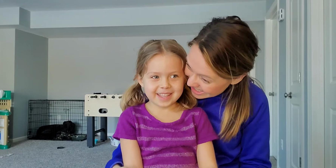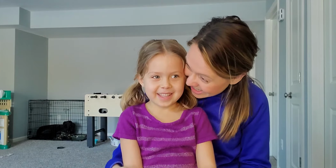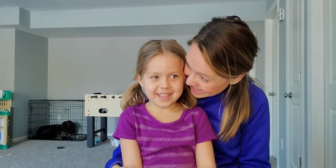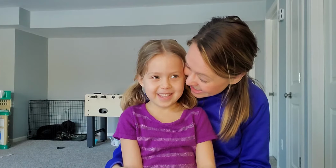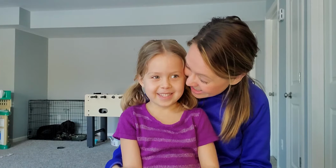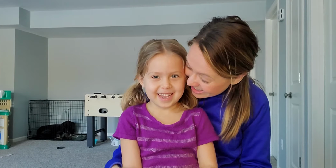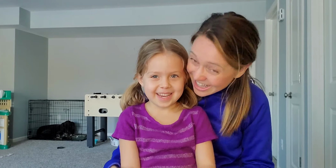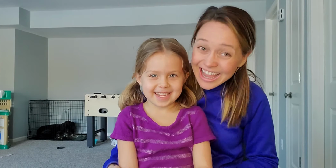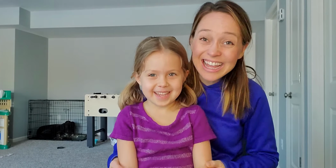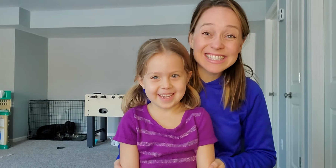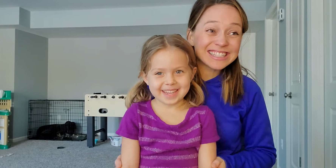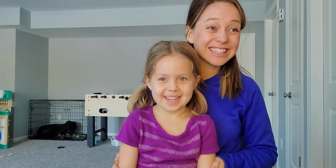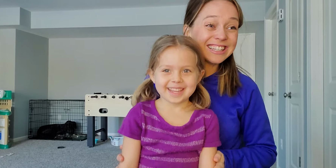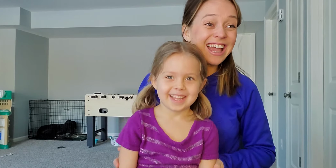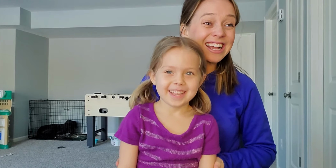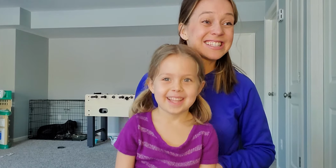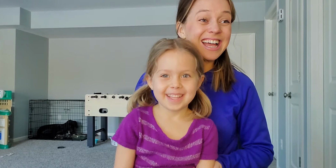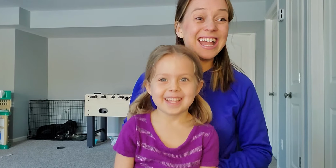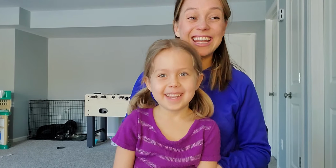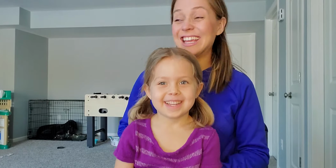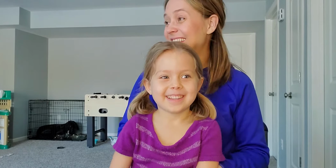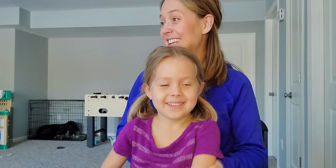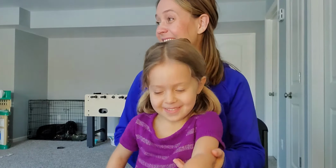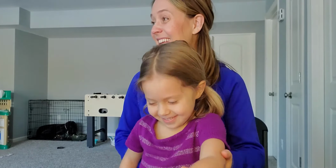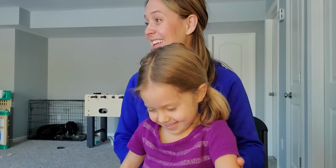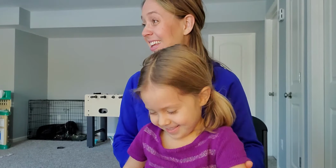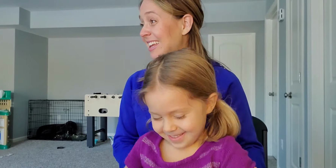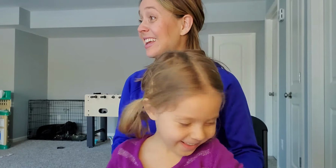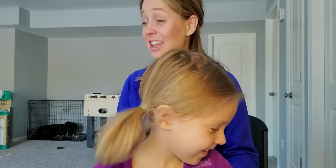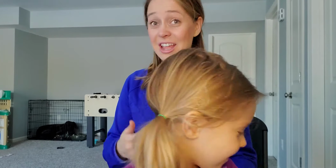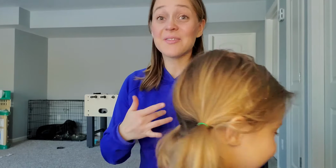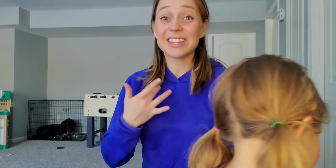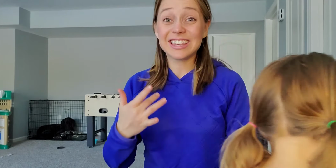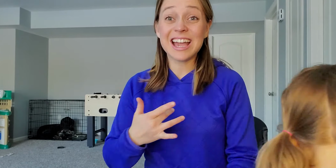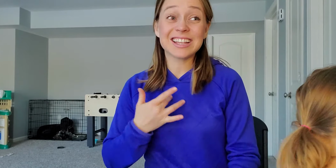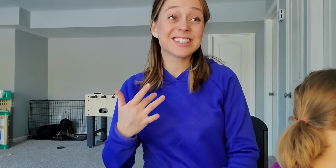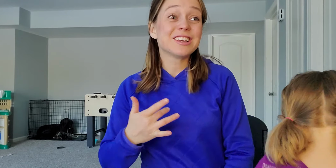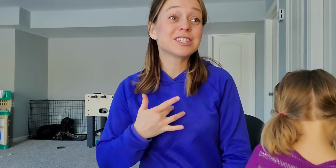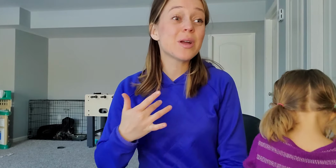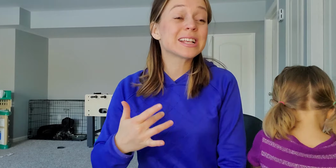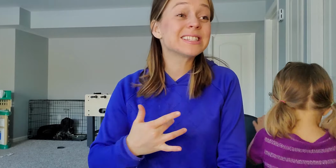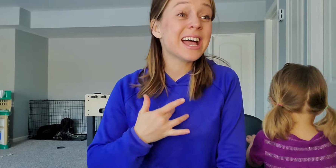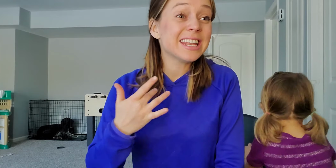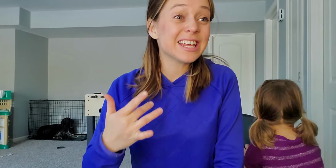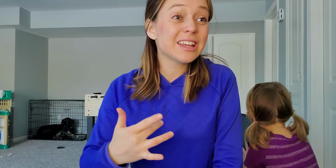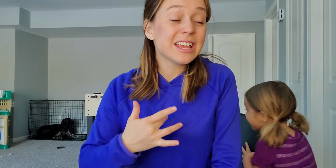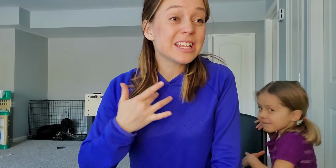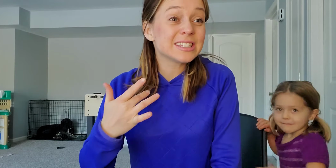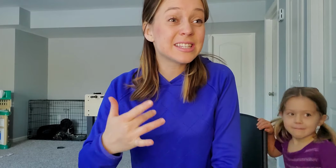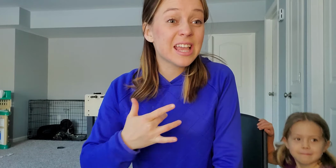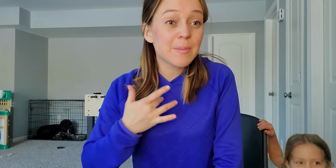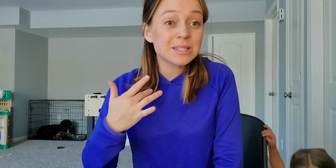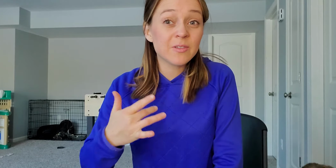excited? Excited. Excited. Same thing as feel, but both hands. Yes. So excited is the same as